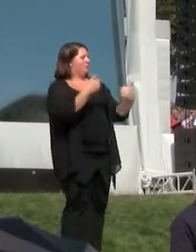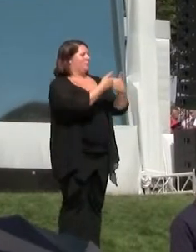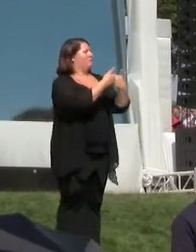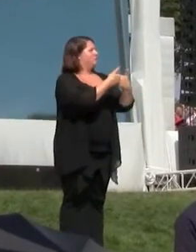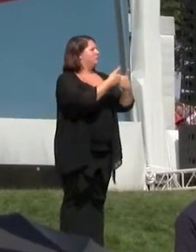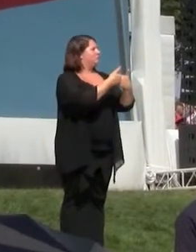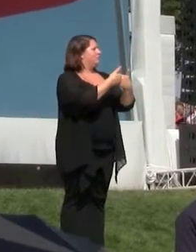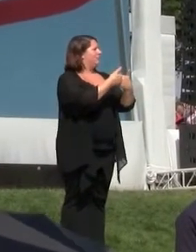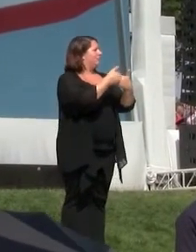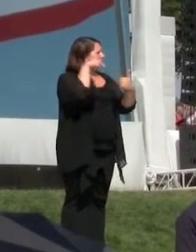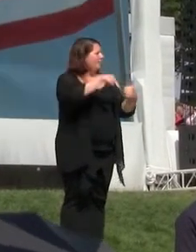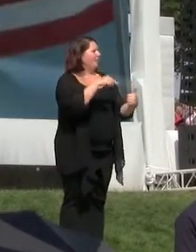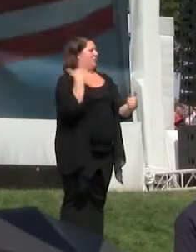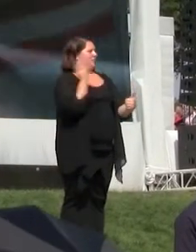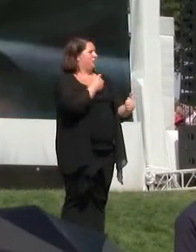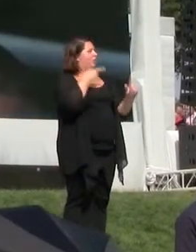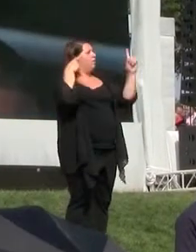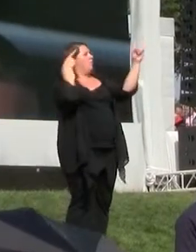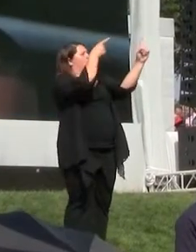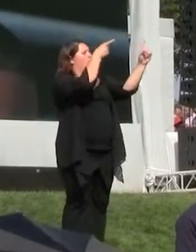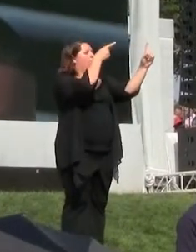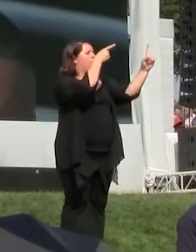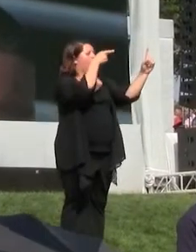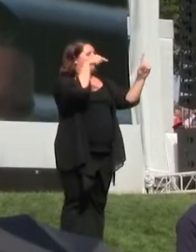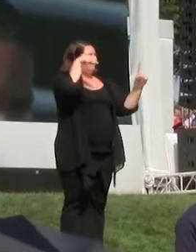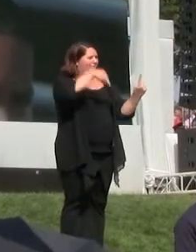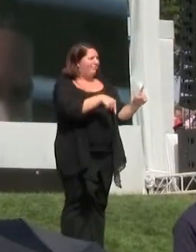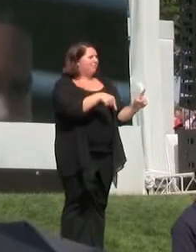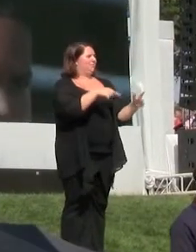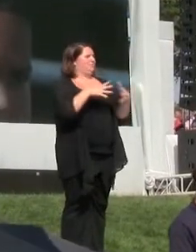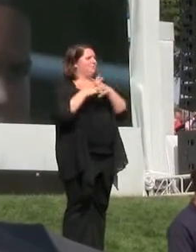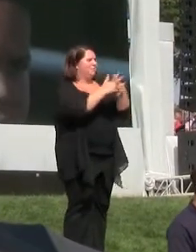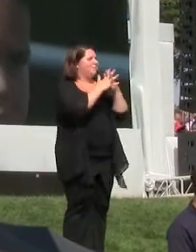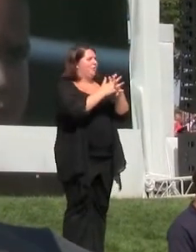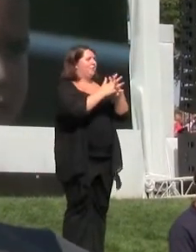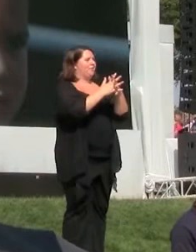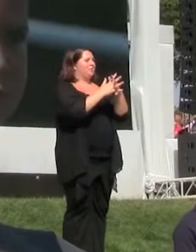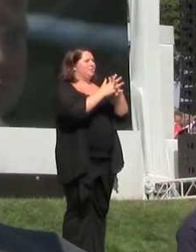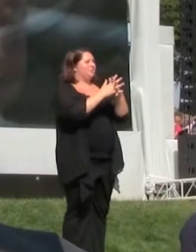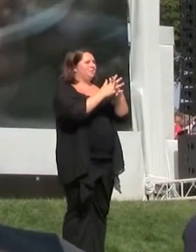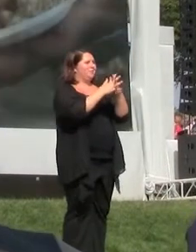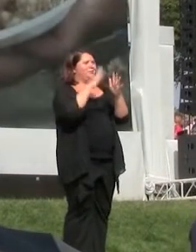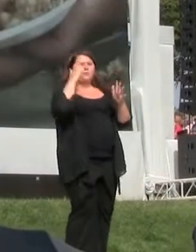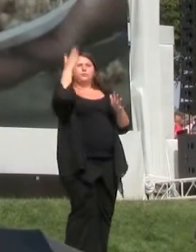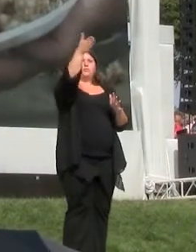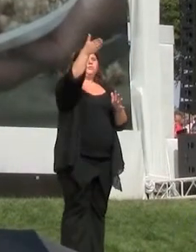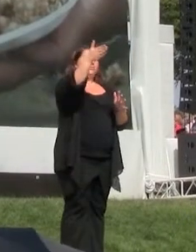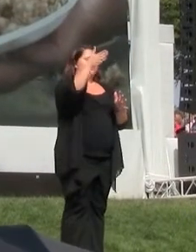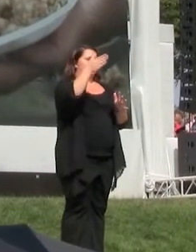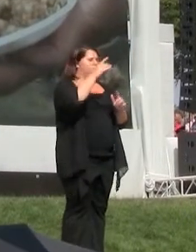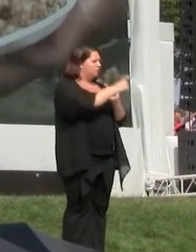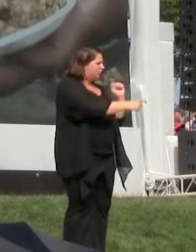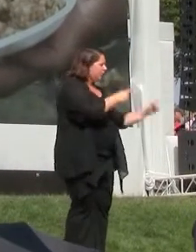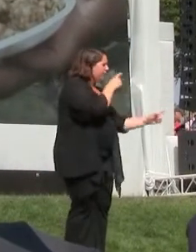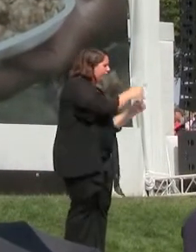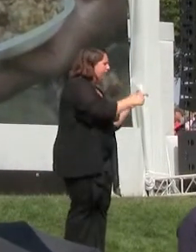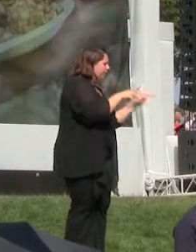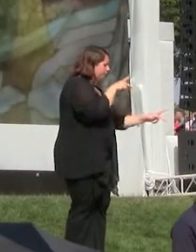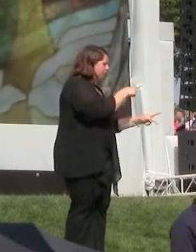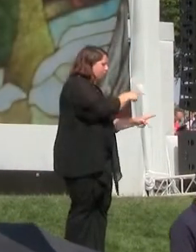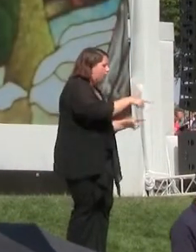This is our goal. This is the American destiny. With charity towards those who